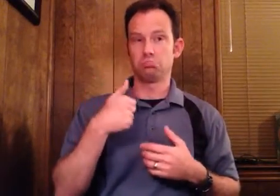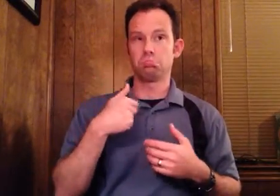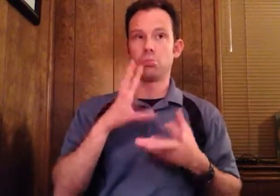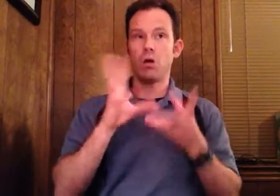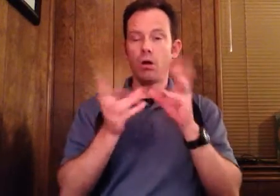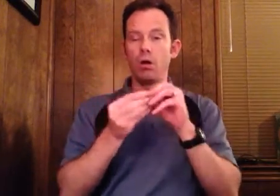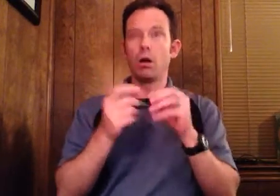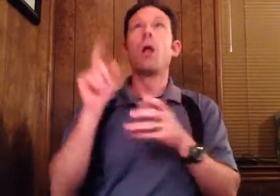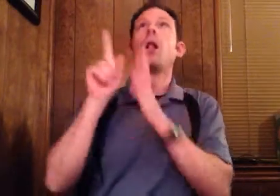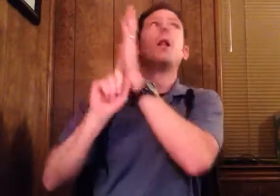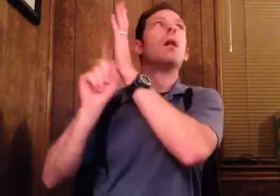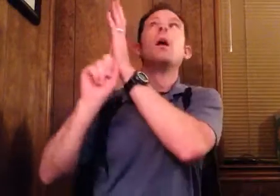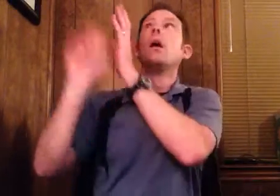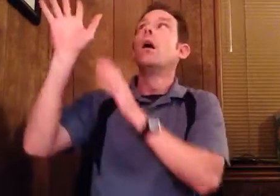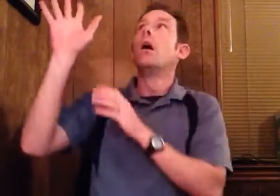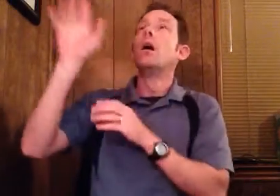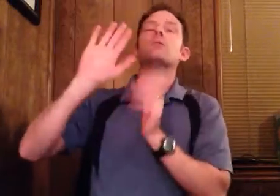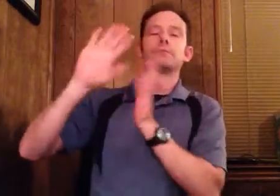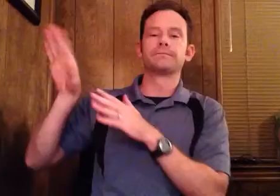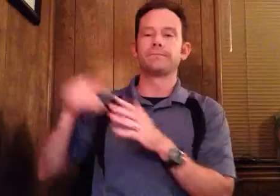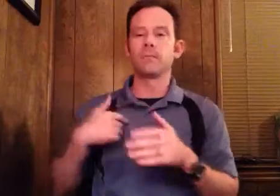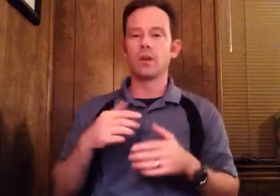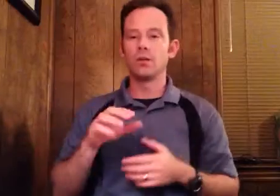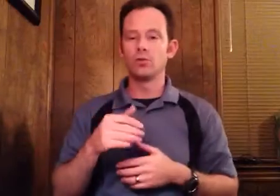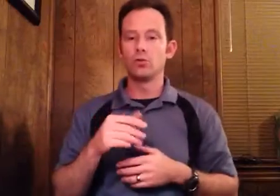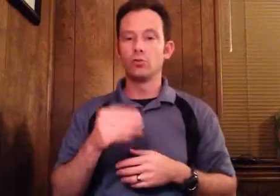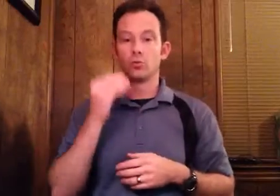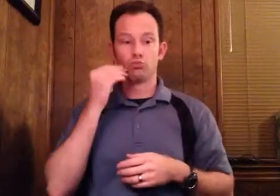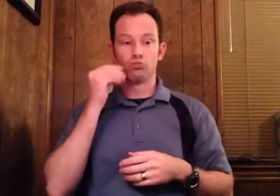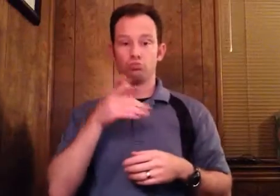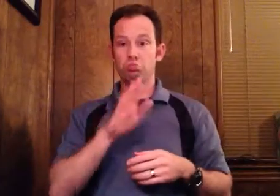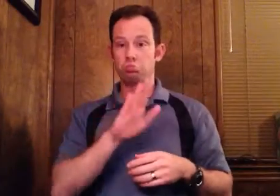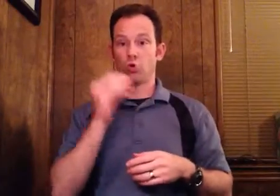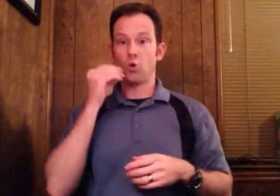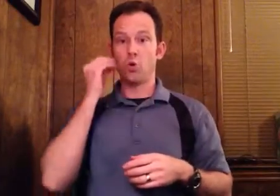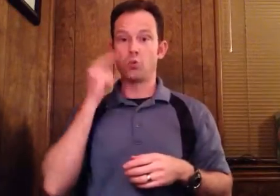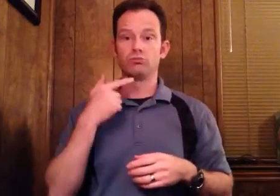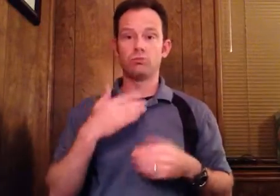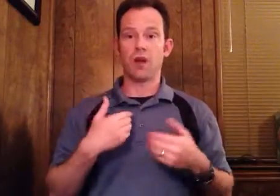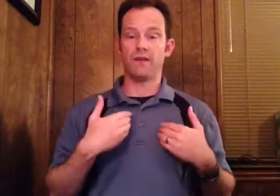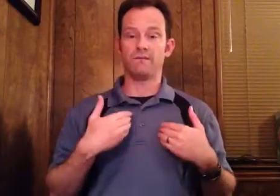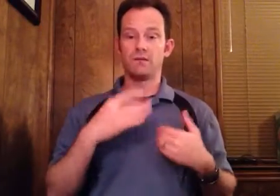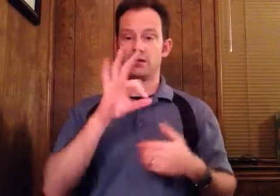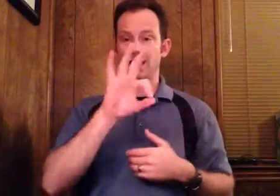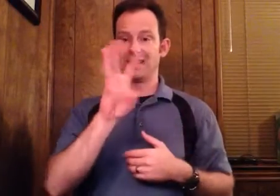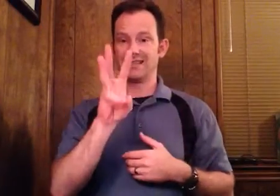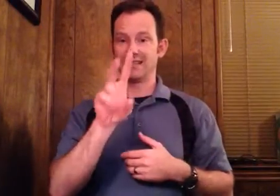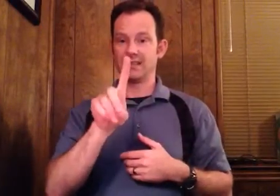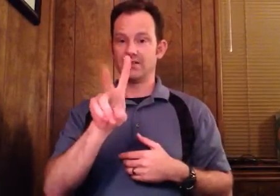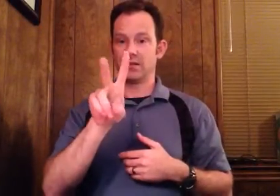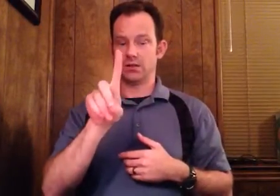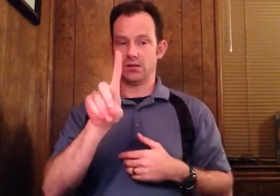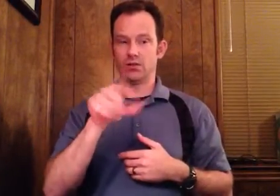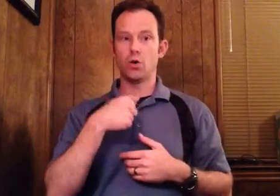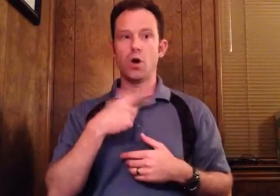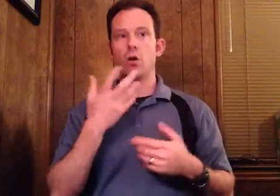Okay, so we see that she has 96 DVDs in her household, and I want to represent 96 DVDs. So I'm just going to